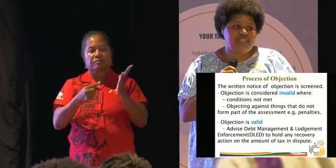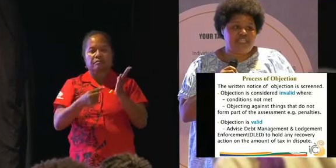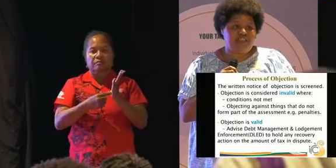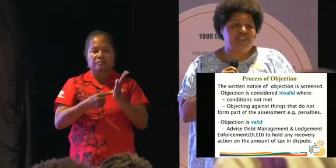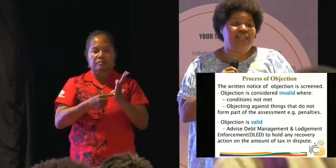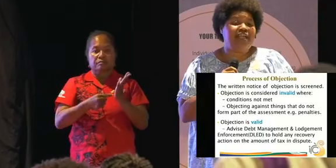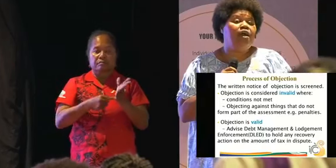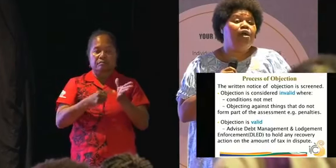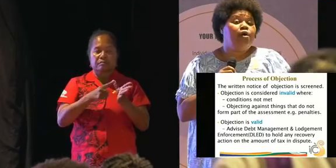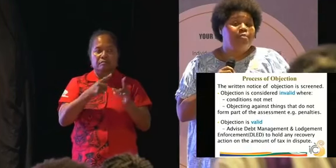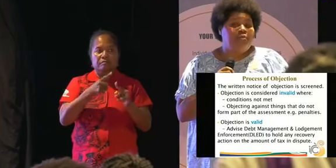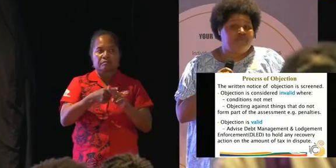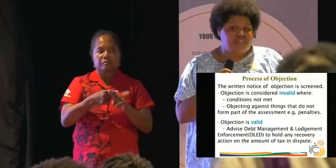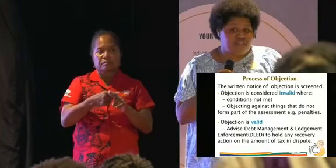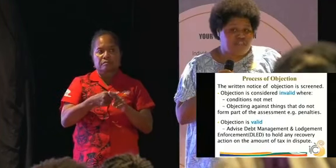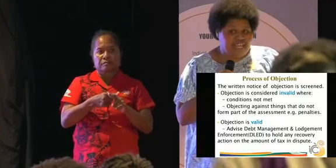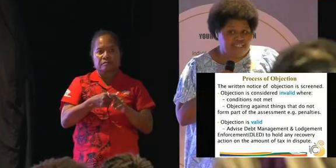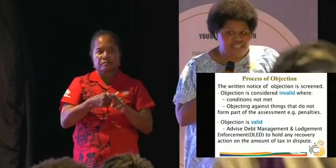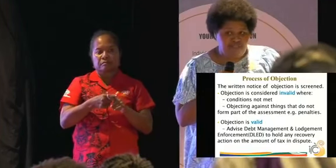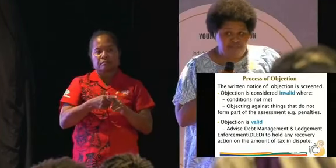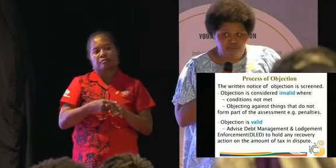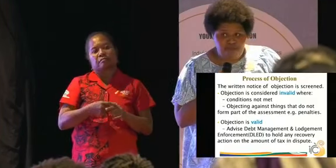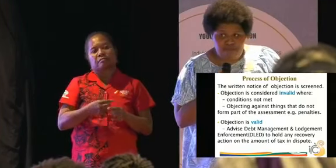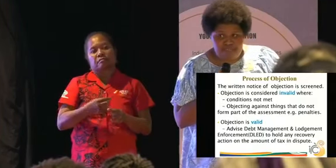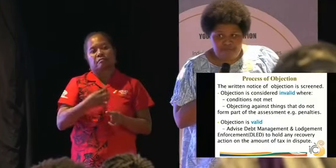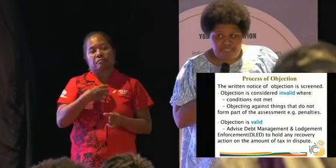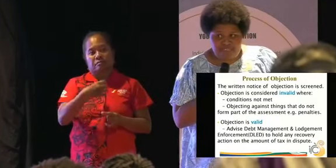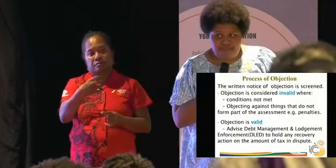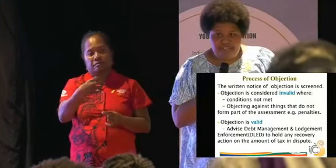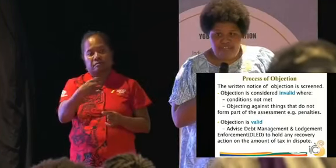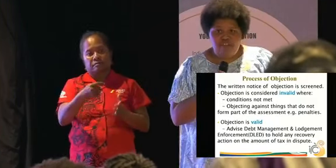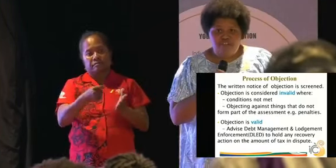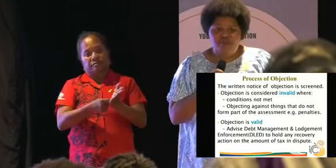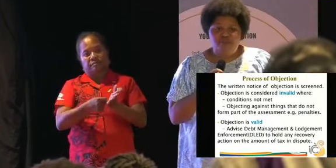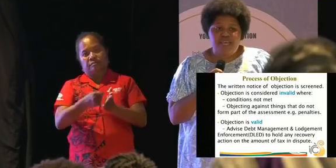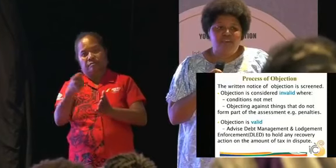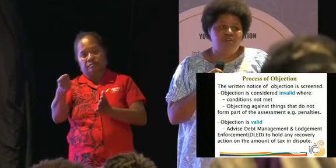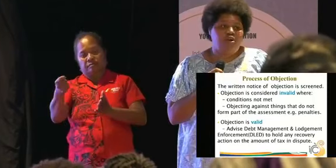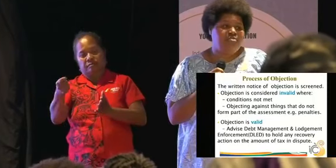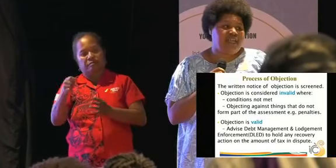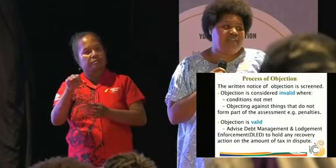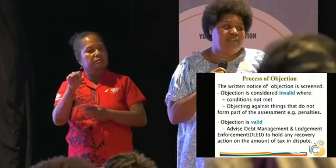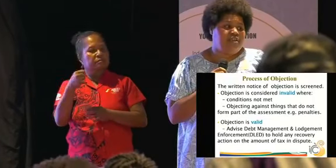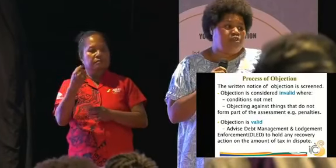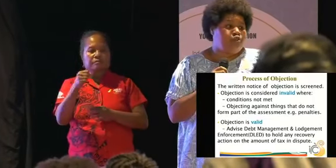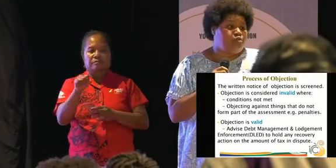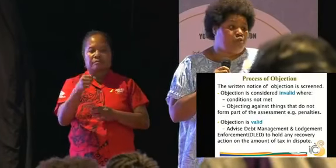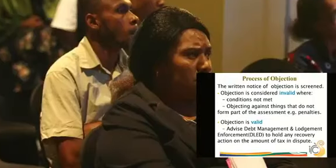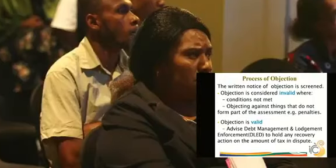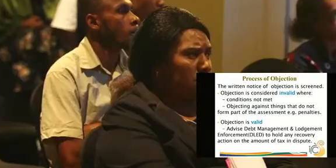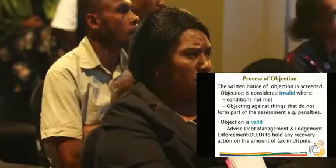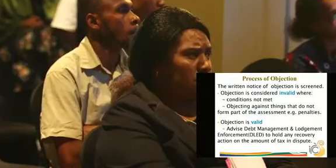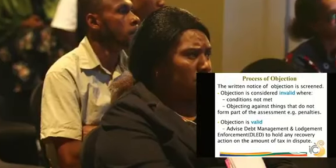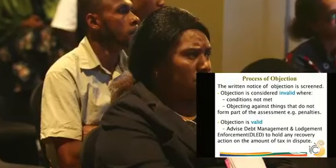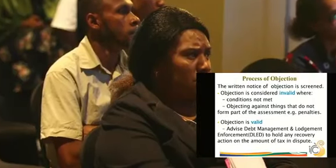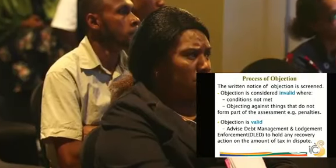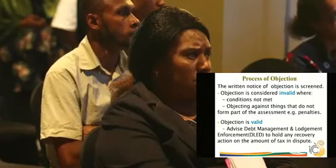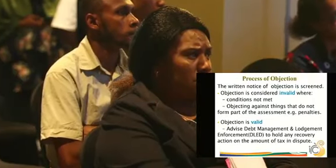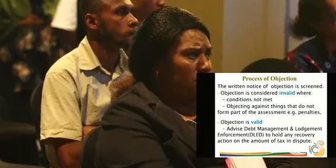tax presentation, that provisional tax does not form part of the assessment. So you cannot object to